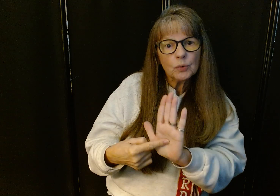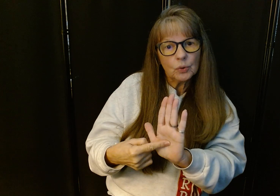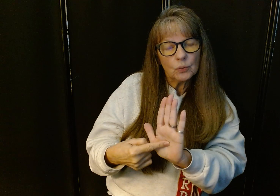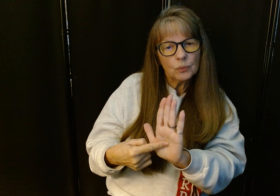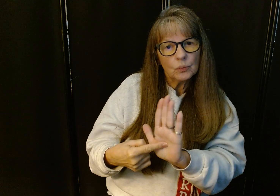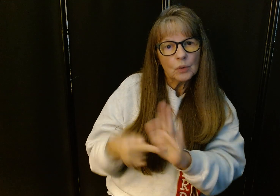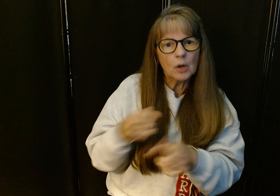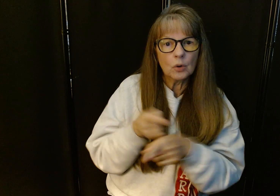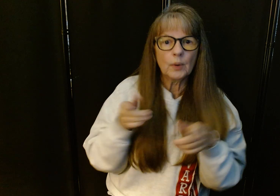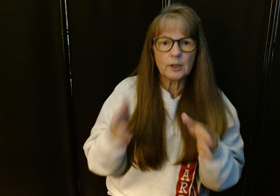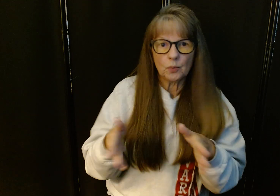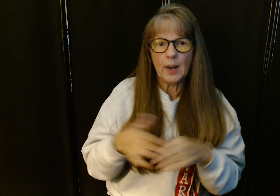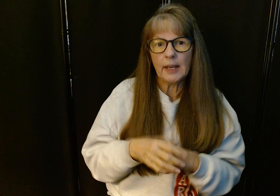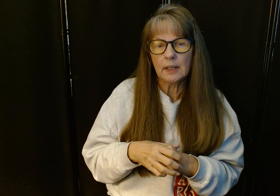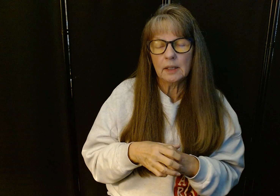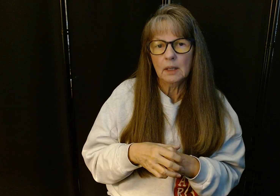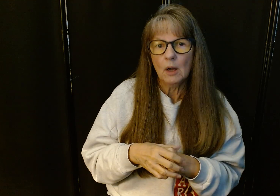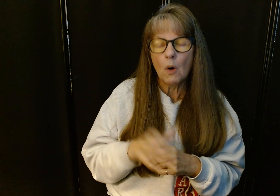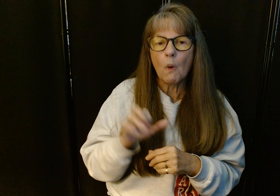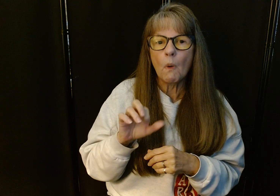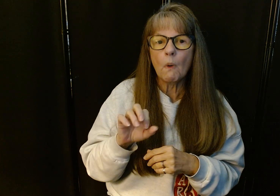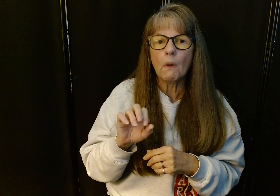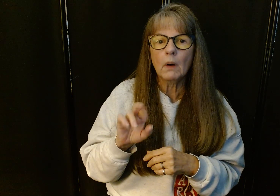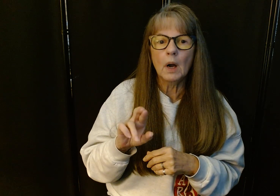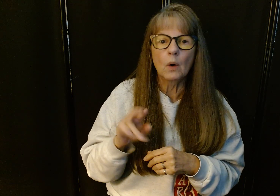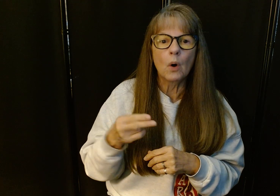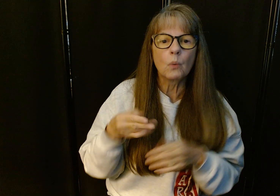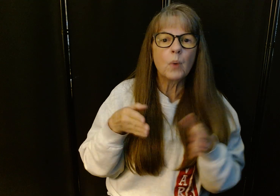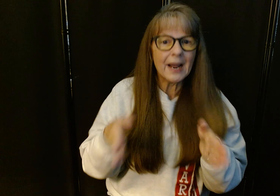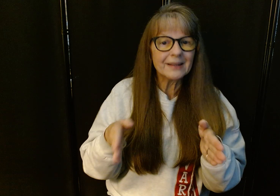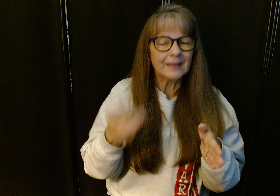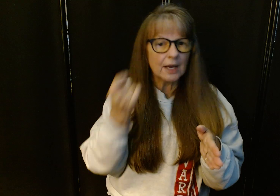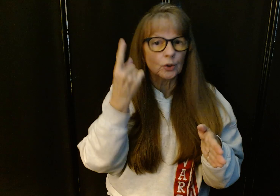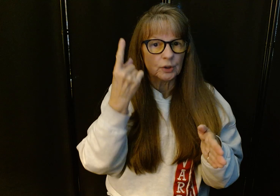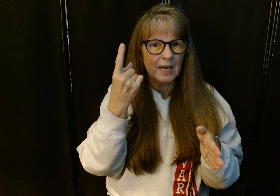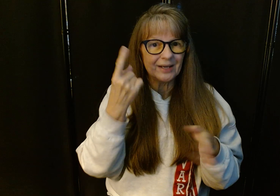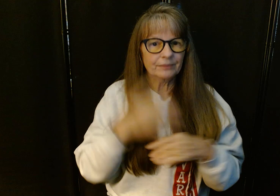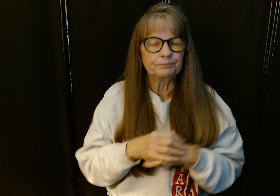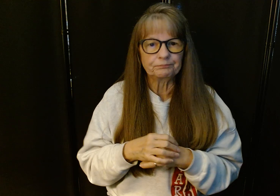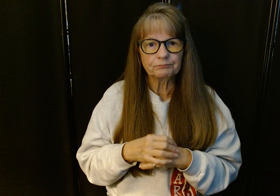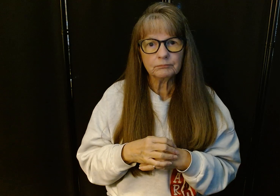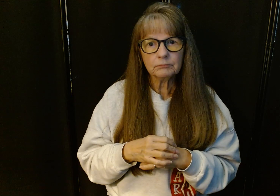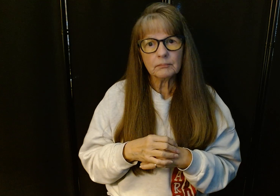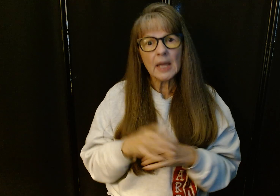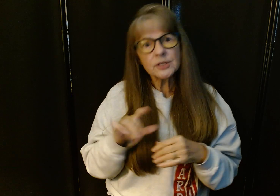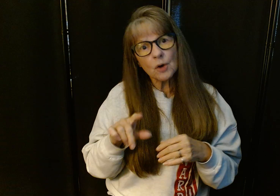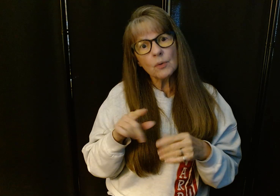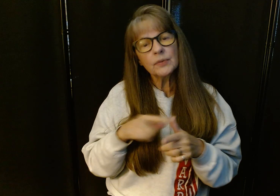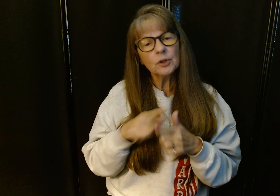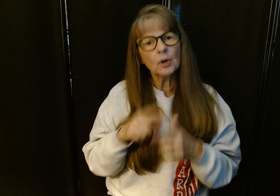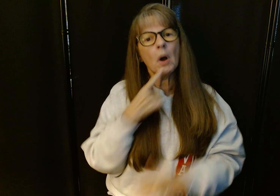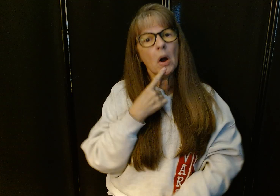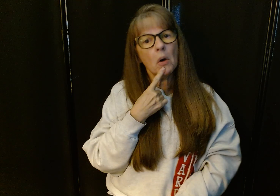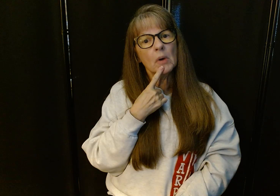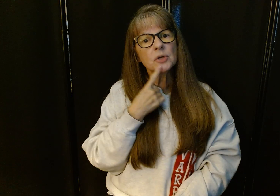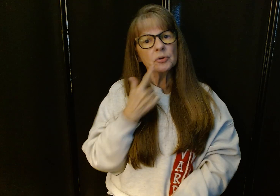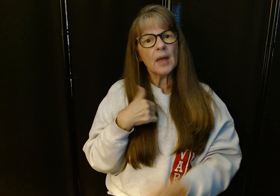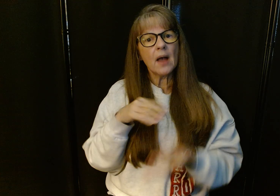you a correct way, or a way that they understand it. And so then you go, oh, so you have